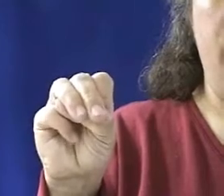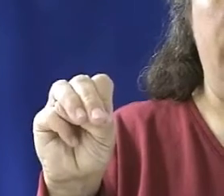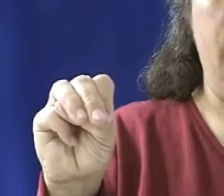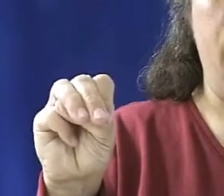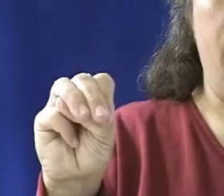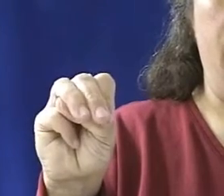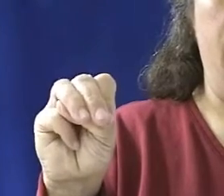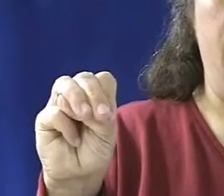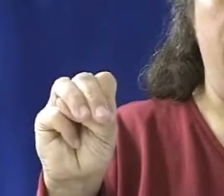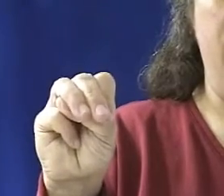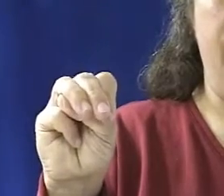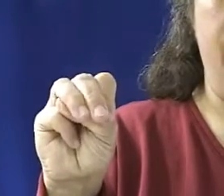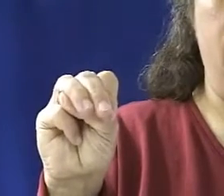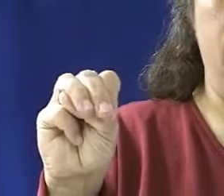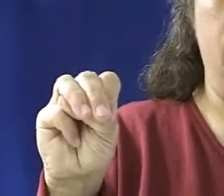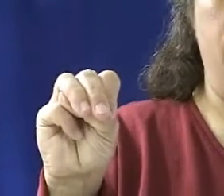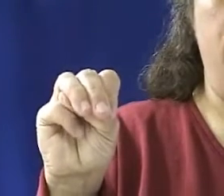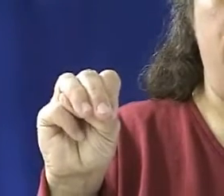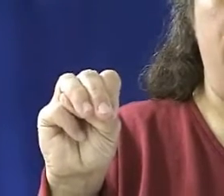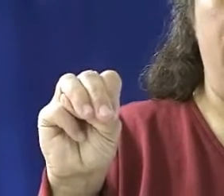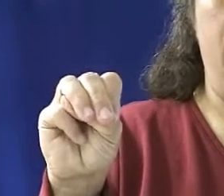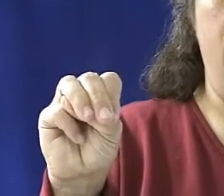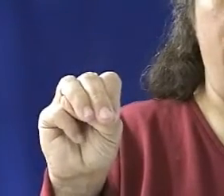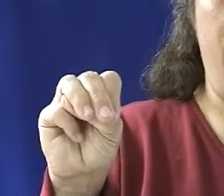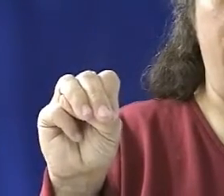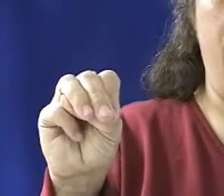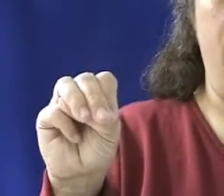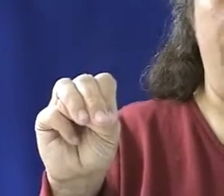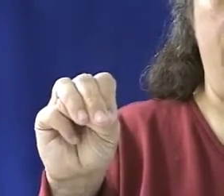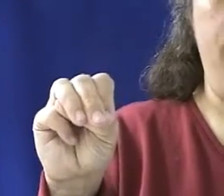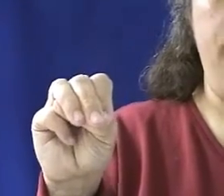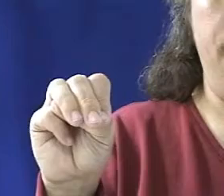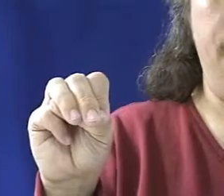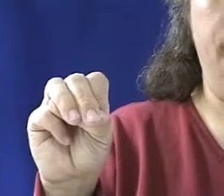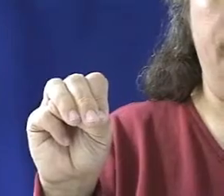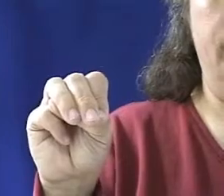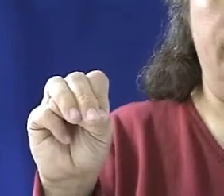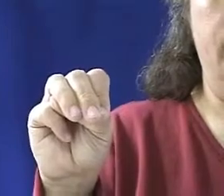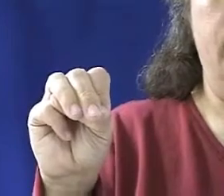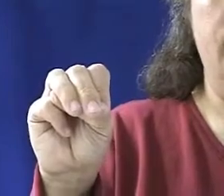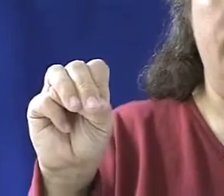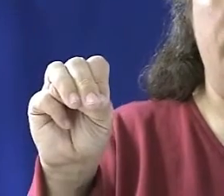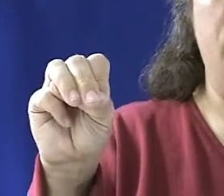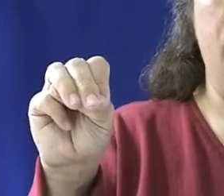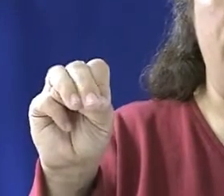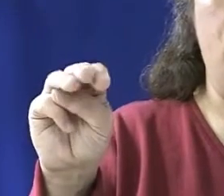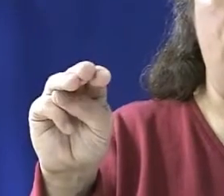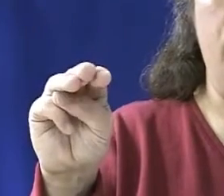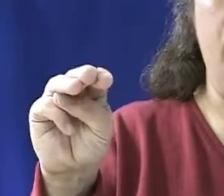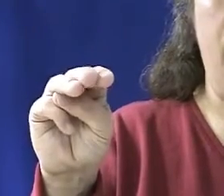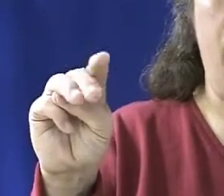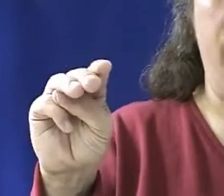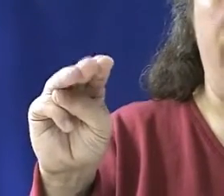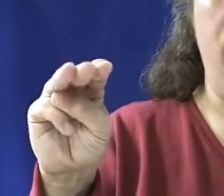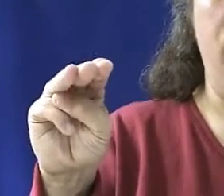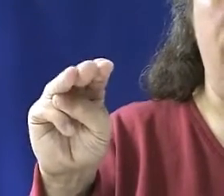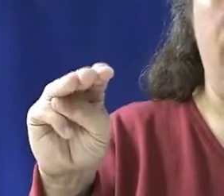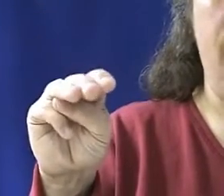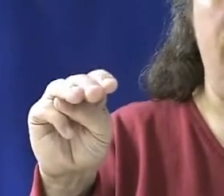pinky underneath. The thumb sticks out between the pinky and the ring finger. M. Sometimes in the middle of a word, you'll see it with the fingers kind of